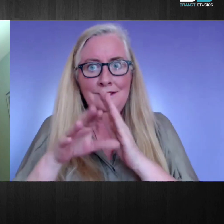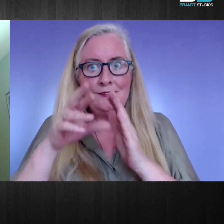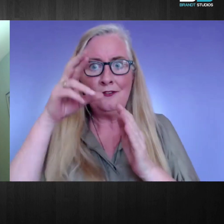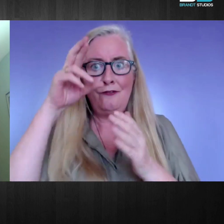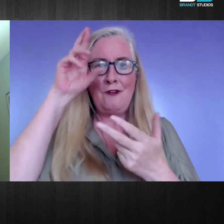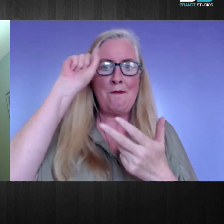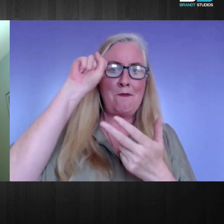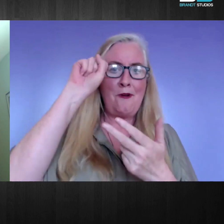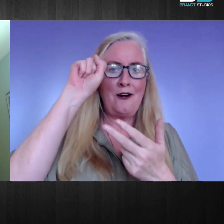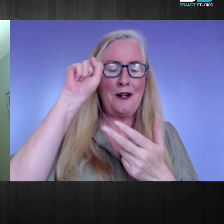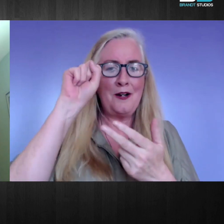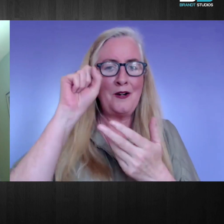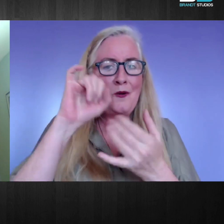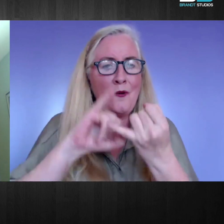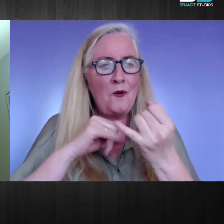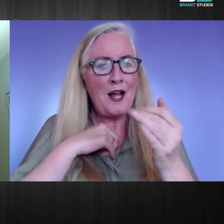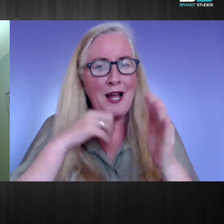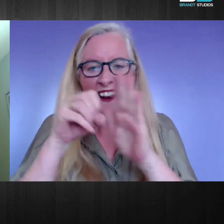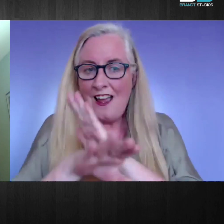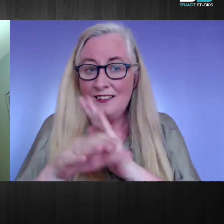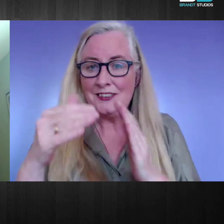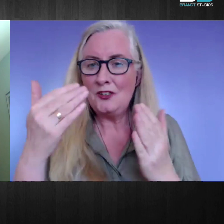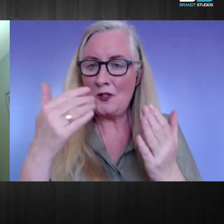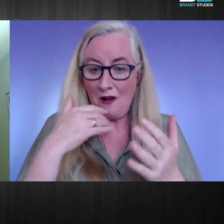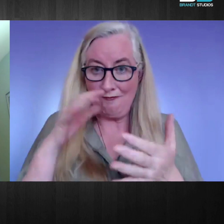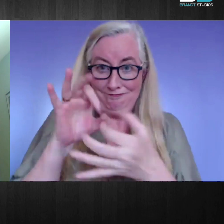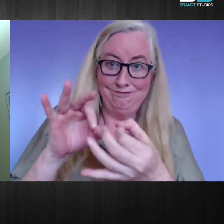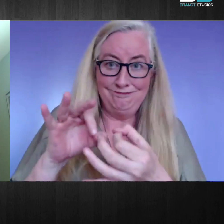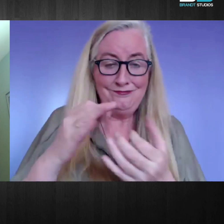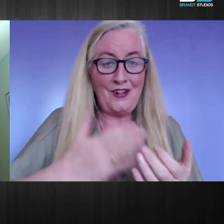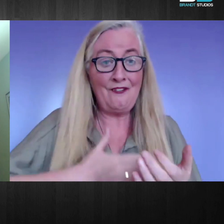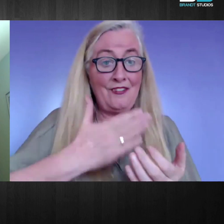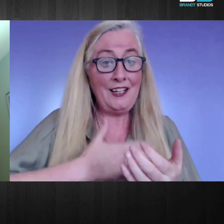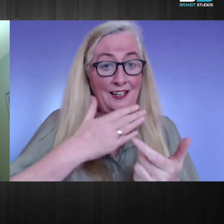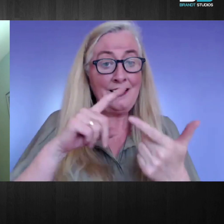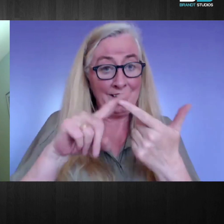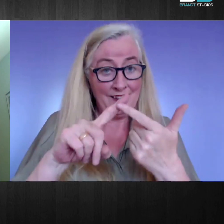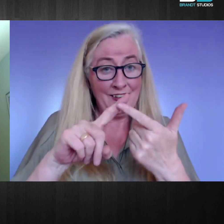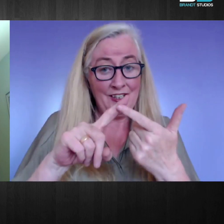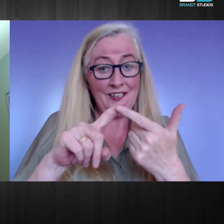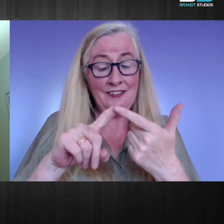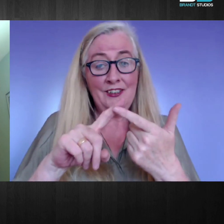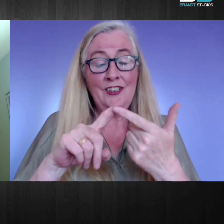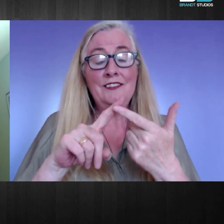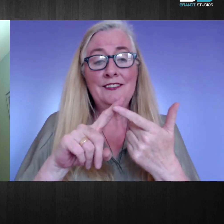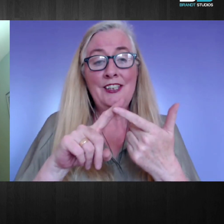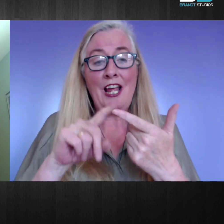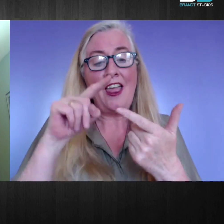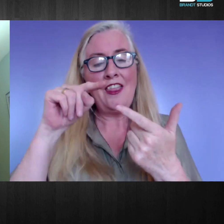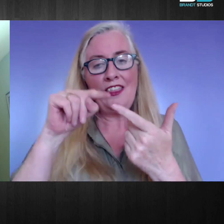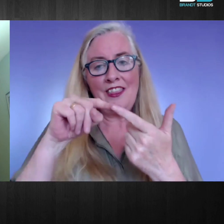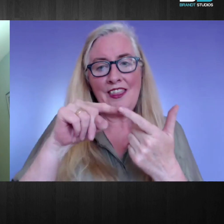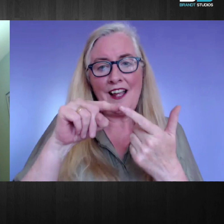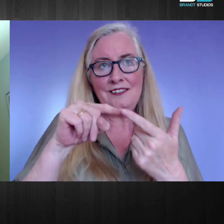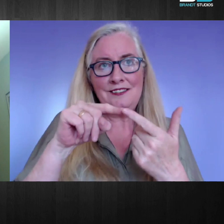I suppose, understand how other people are feeling. So it can kind of unite us in this shared humanity that can help